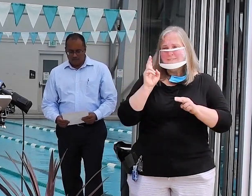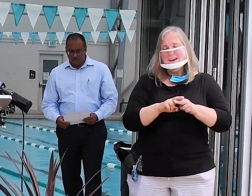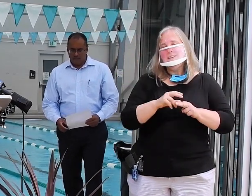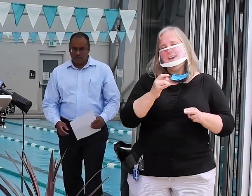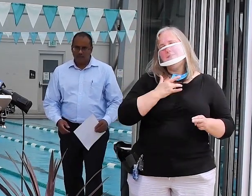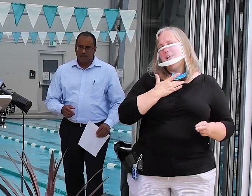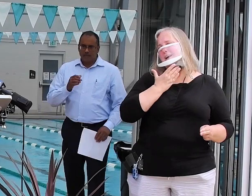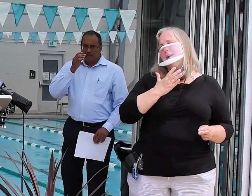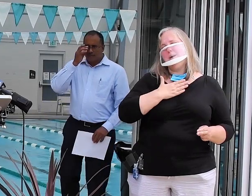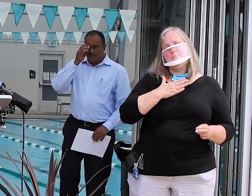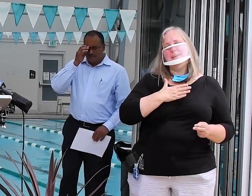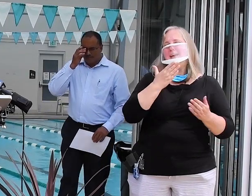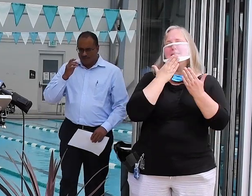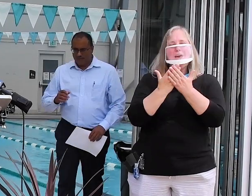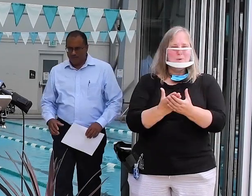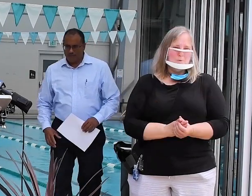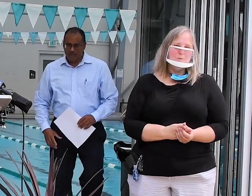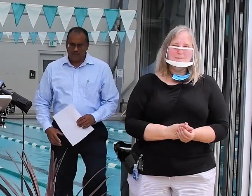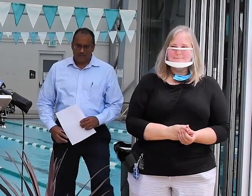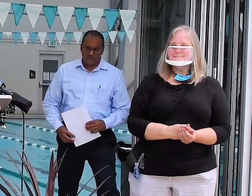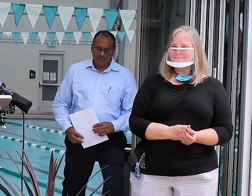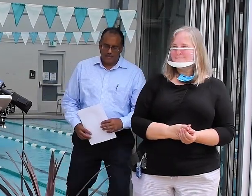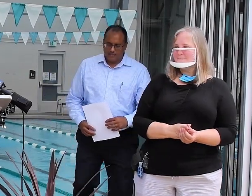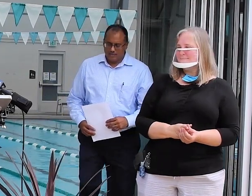be happy. Thank you.